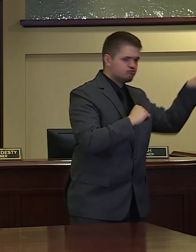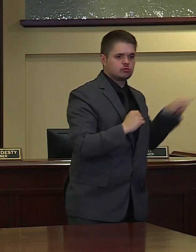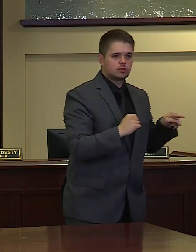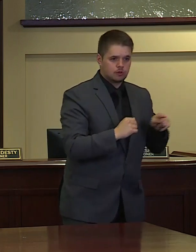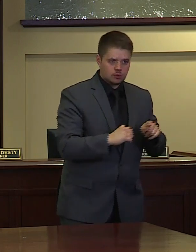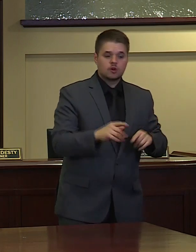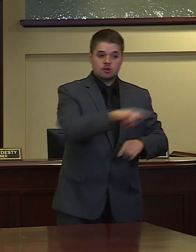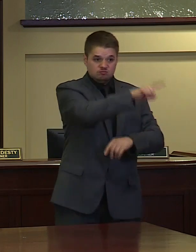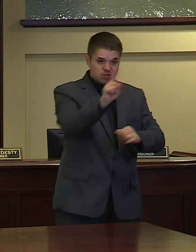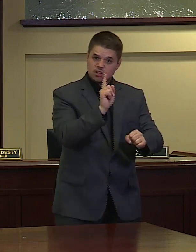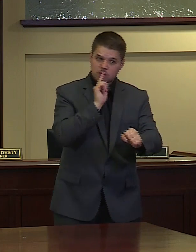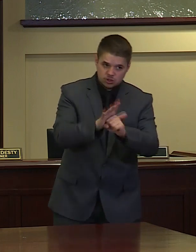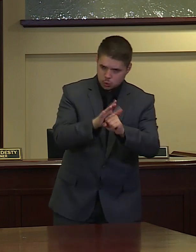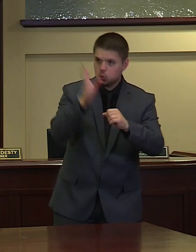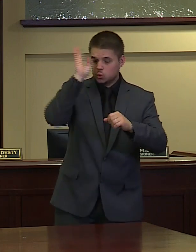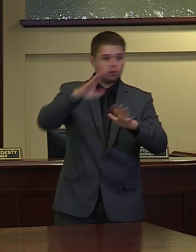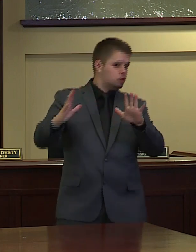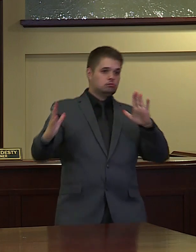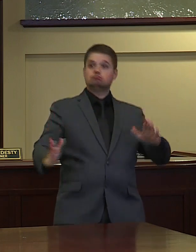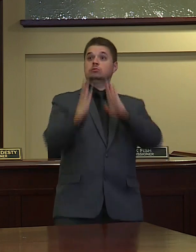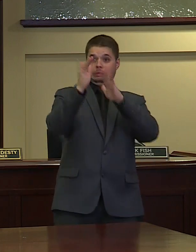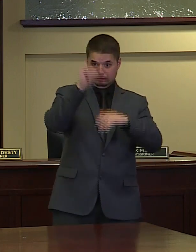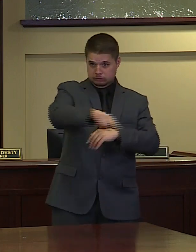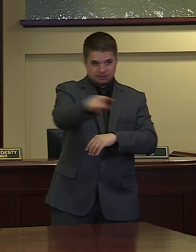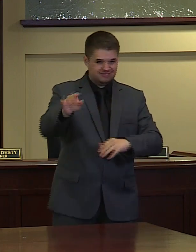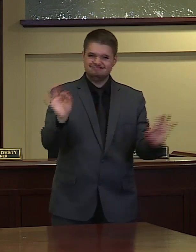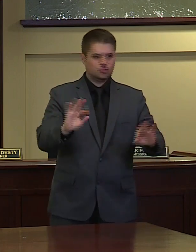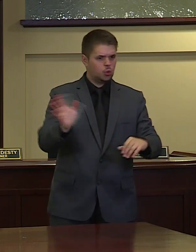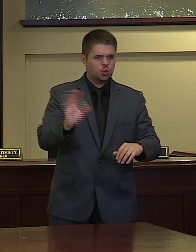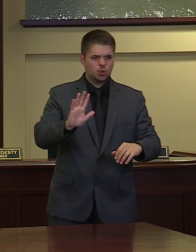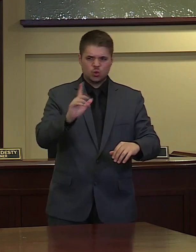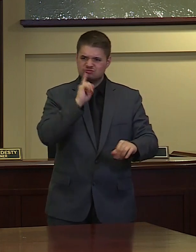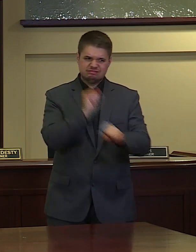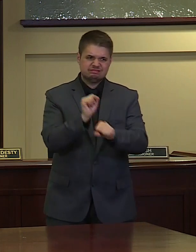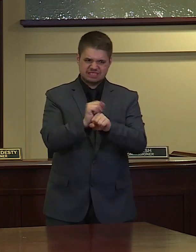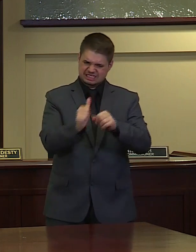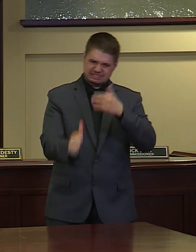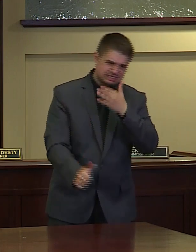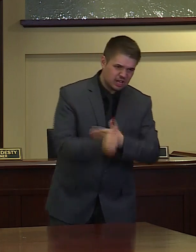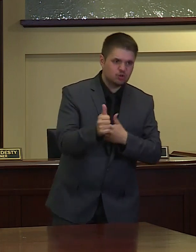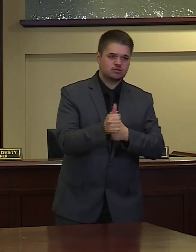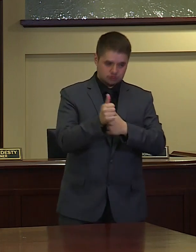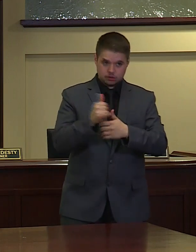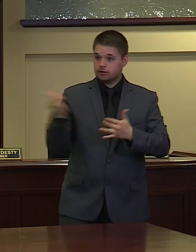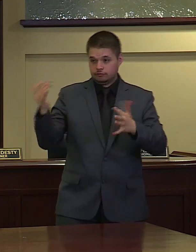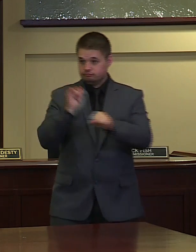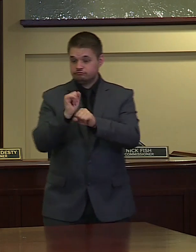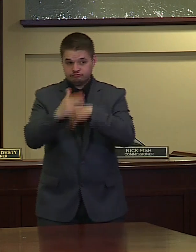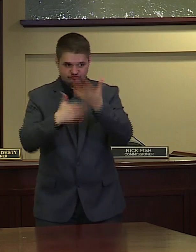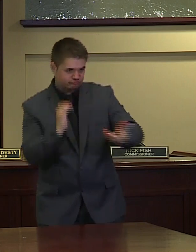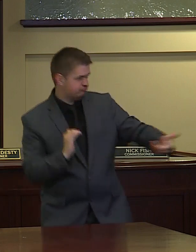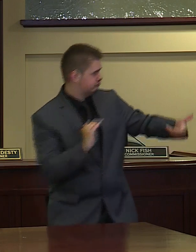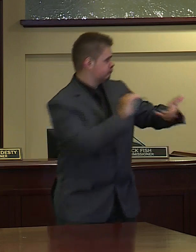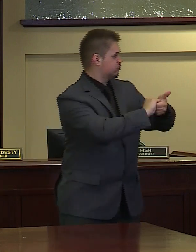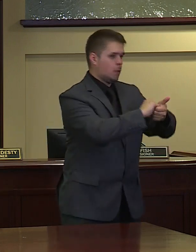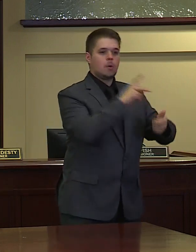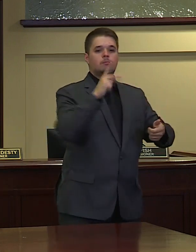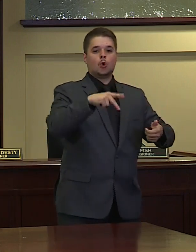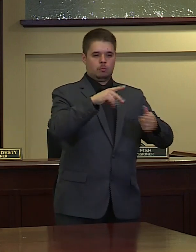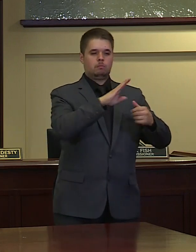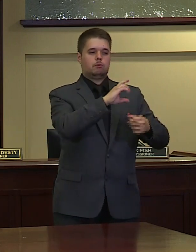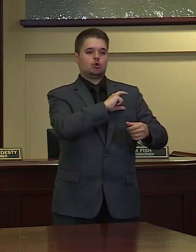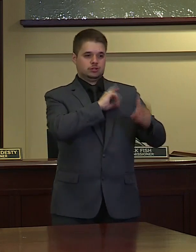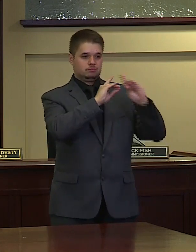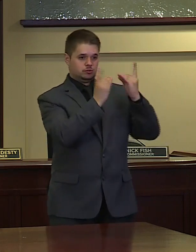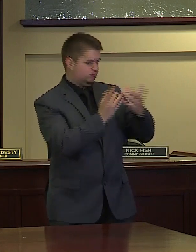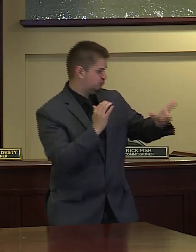dangerous environments side by side with our partners from Portland Police Bureau. They are there to provide medical care to injured